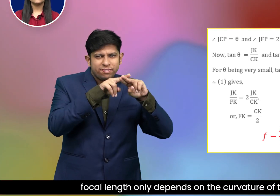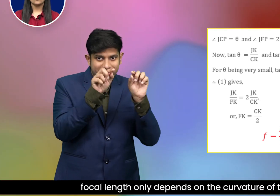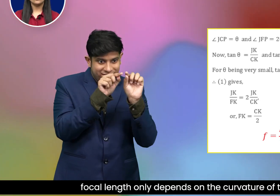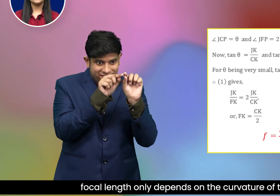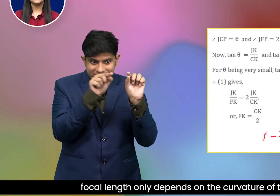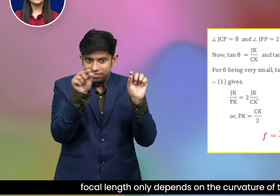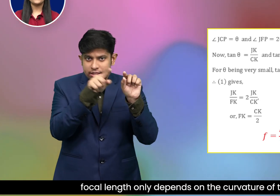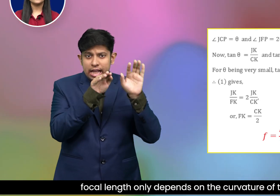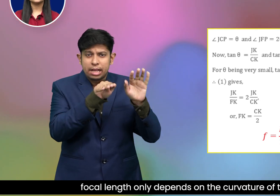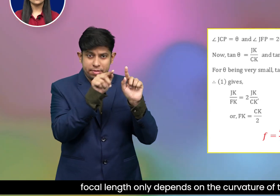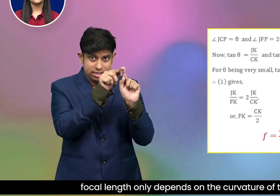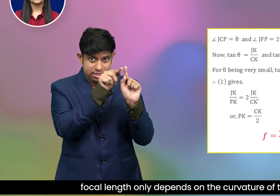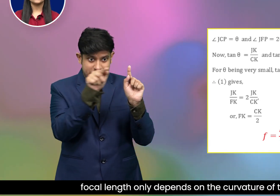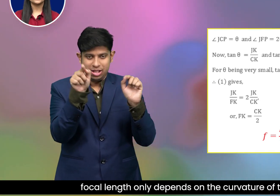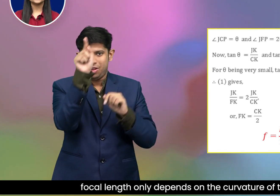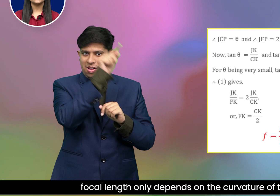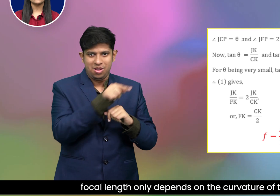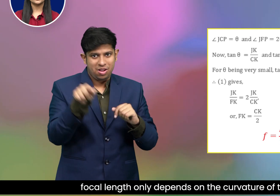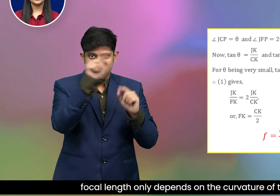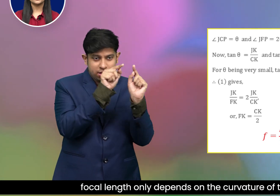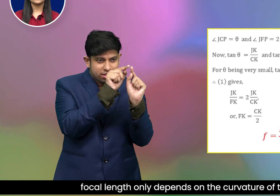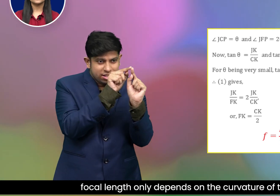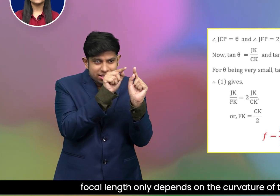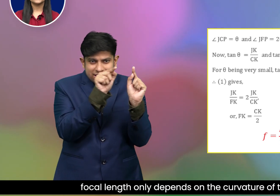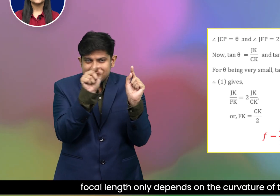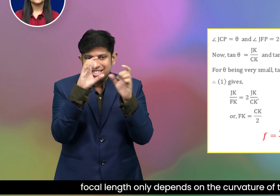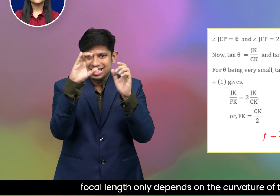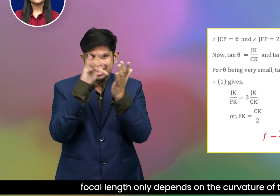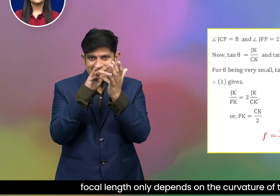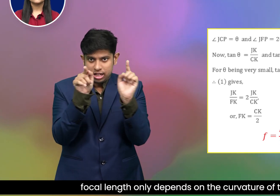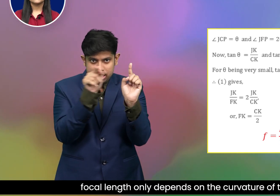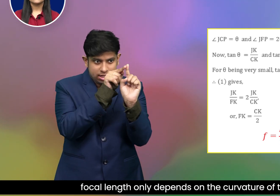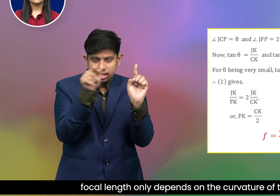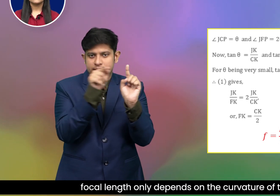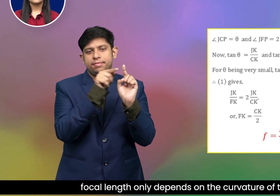focal length only depends on the curvature of the radius.